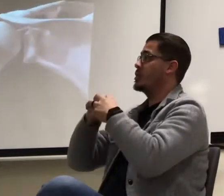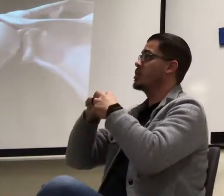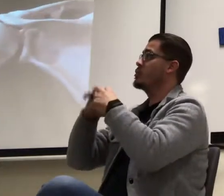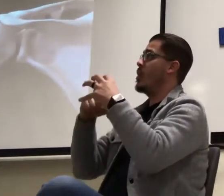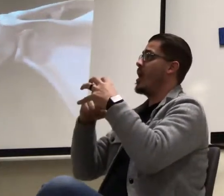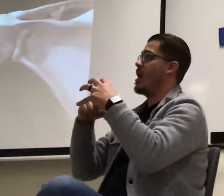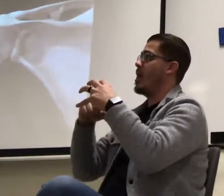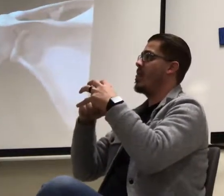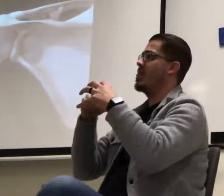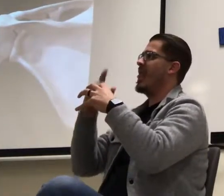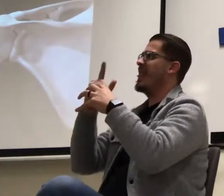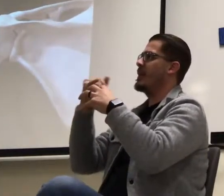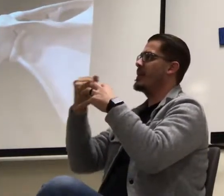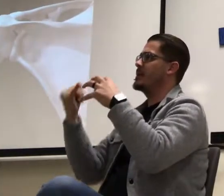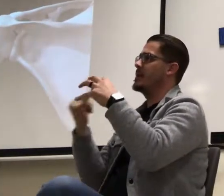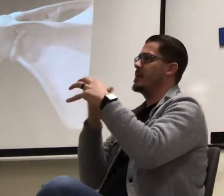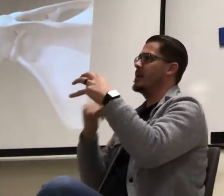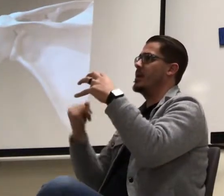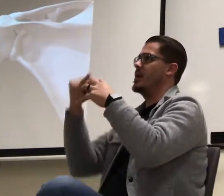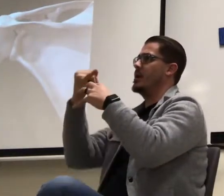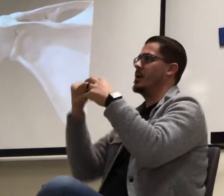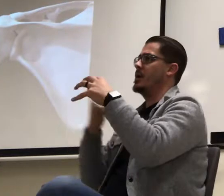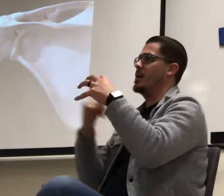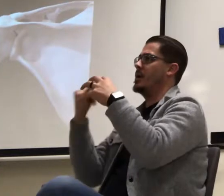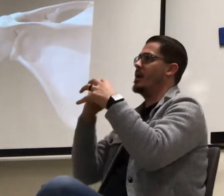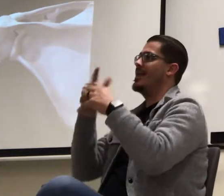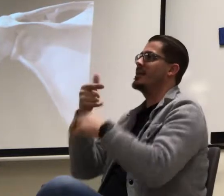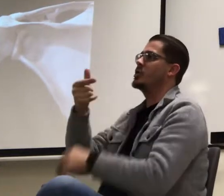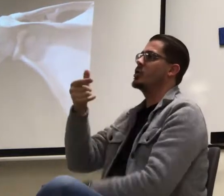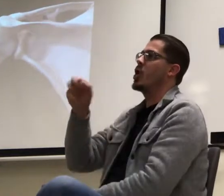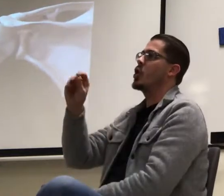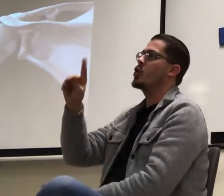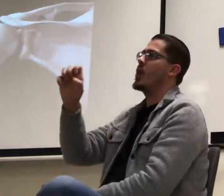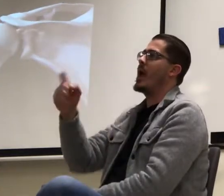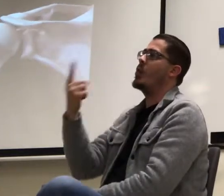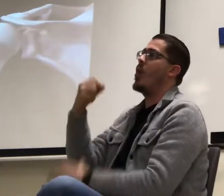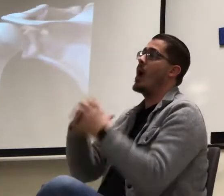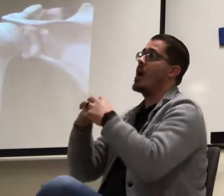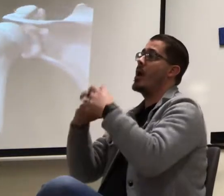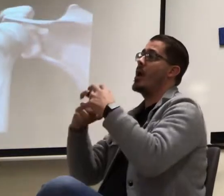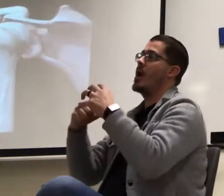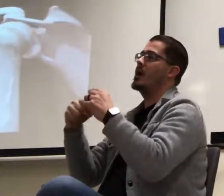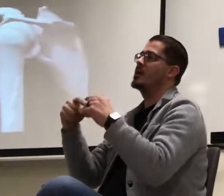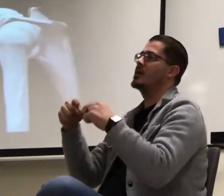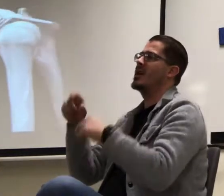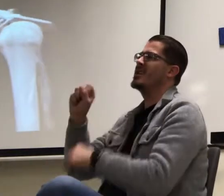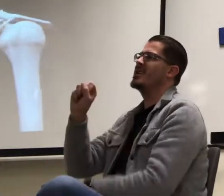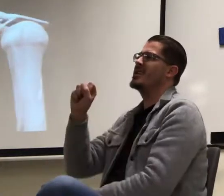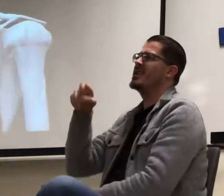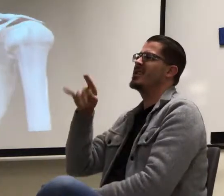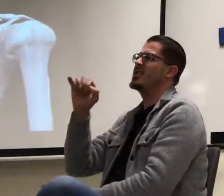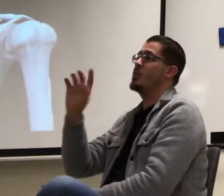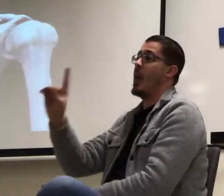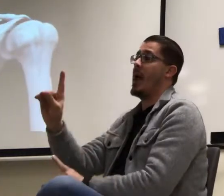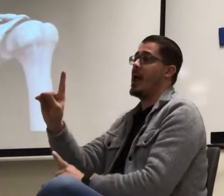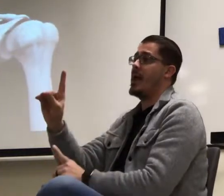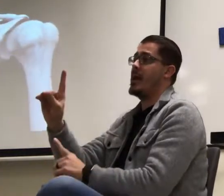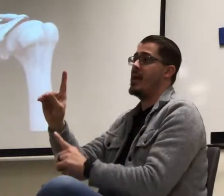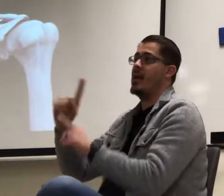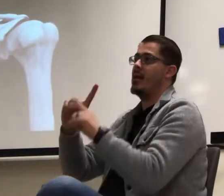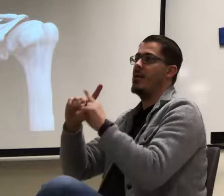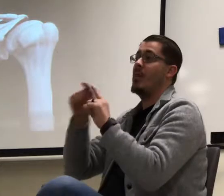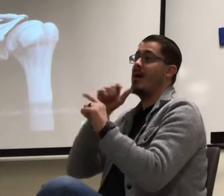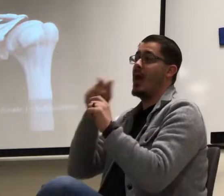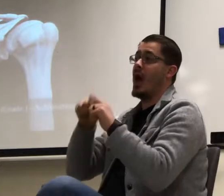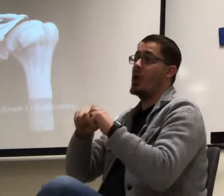ligament. So in a grade 1 sprain, this one was sprained but not ruptured. Okay,